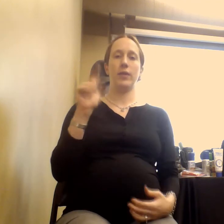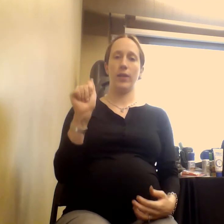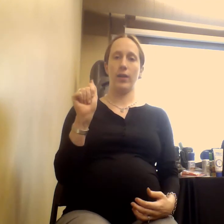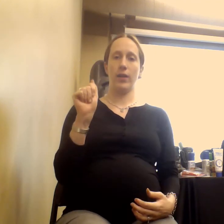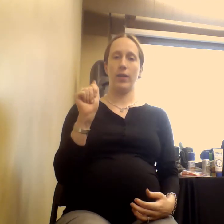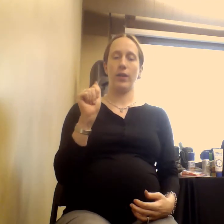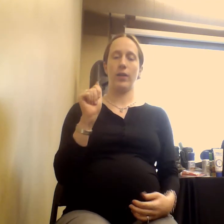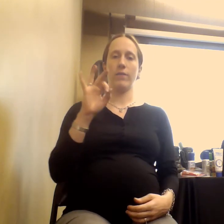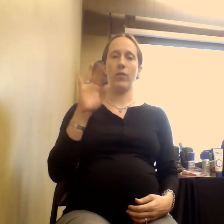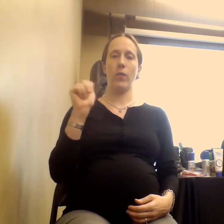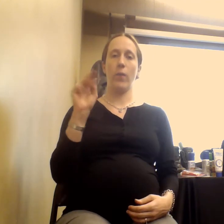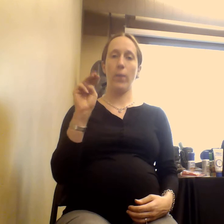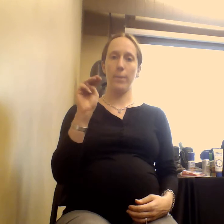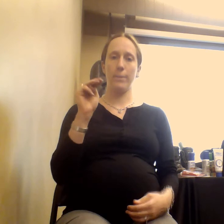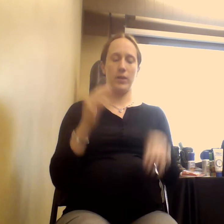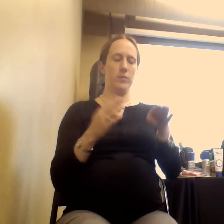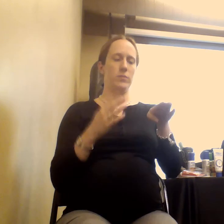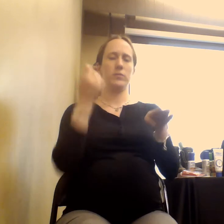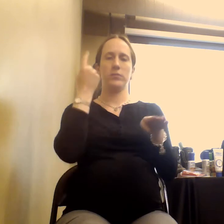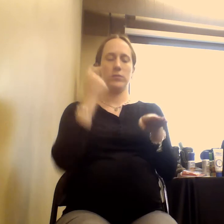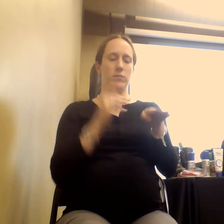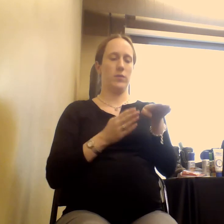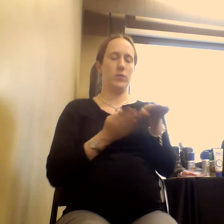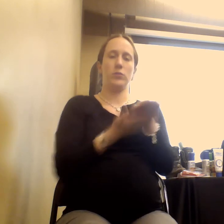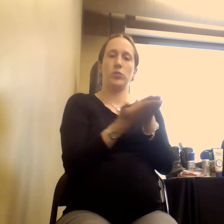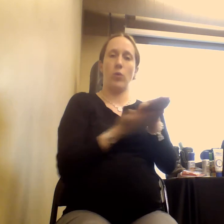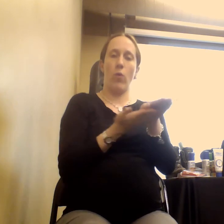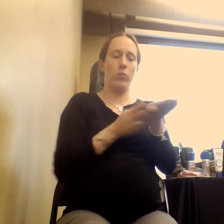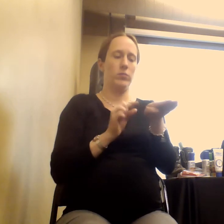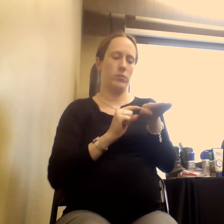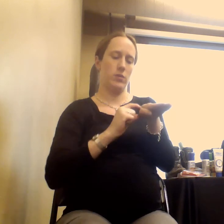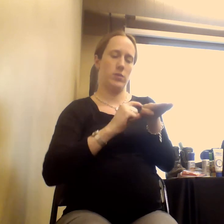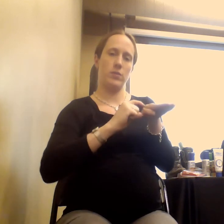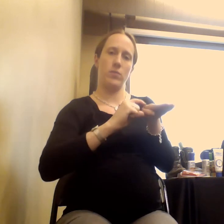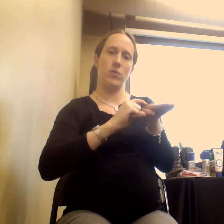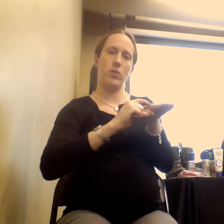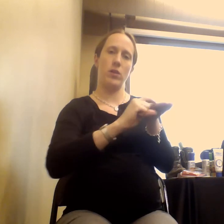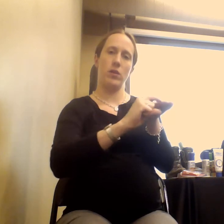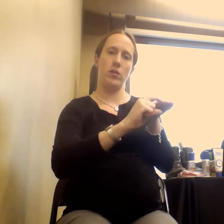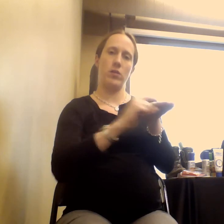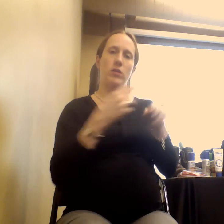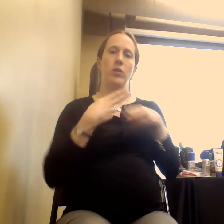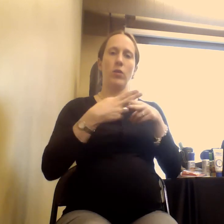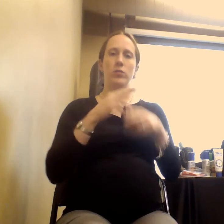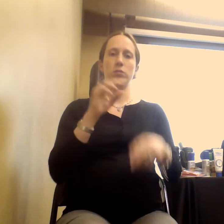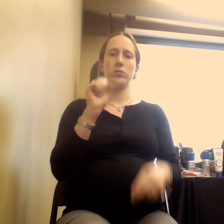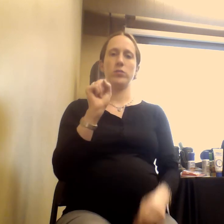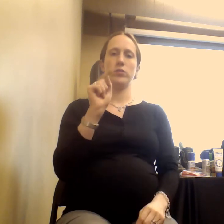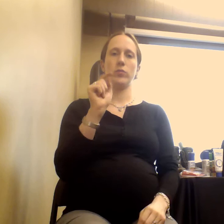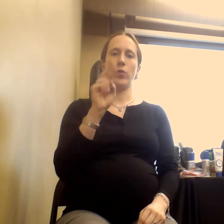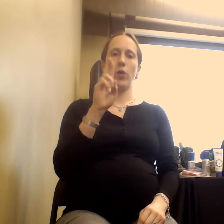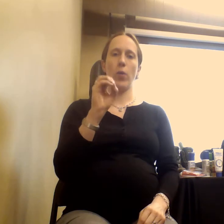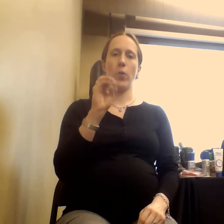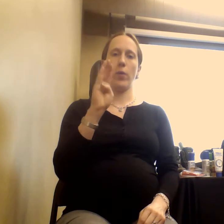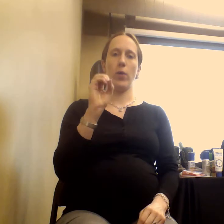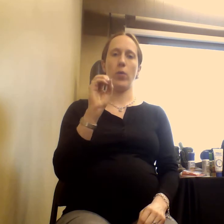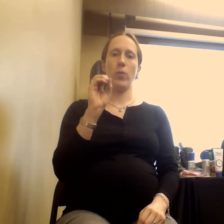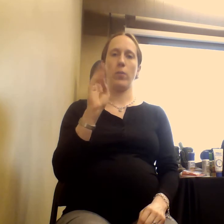board. And it's just soft, so it's going to feel good. Can anybody tell me when this would be a bad boot to